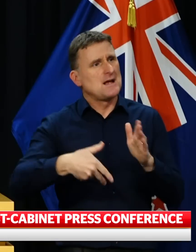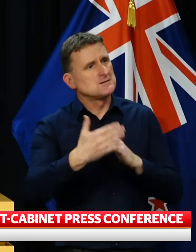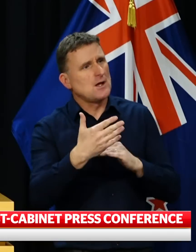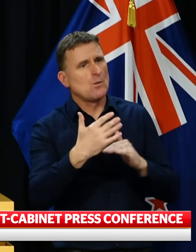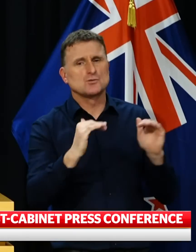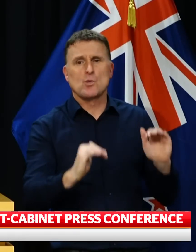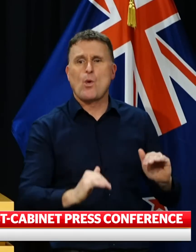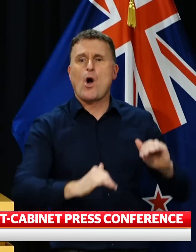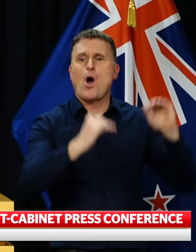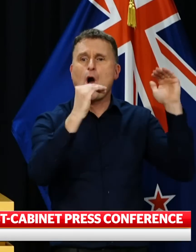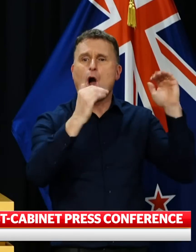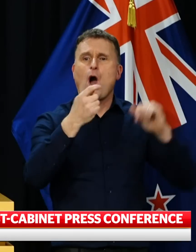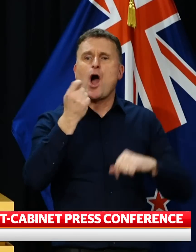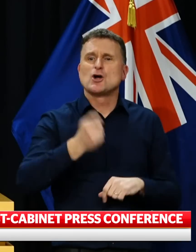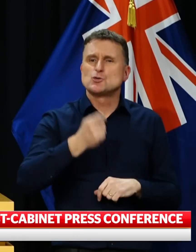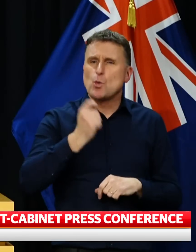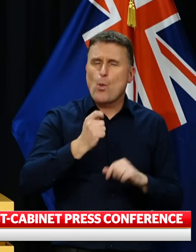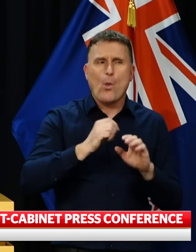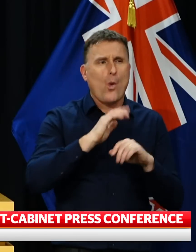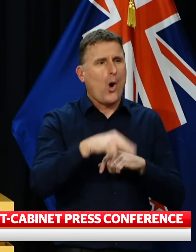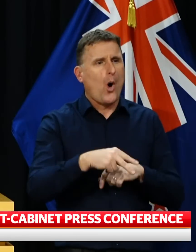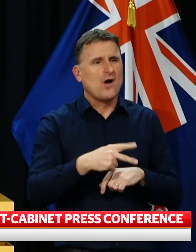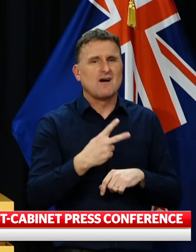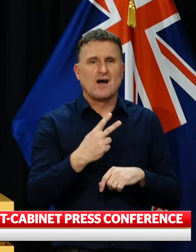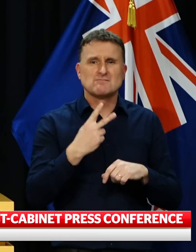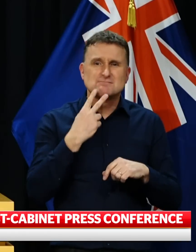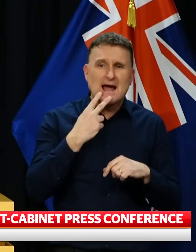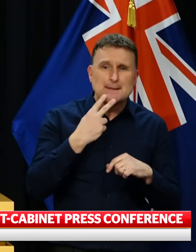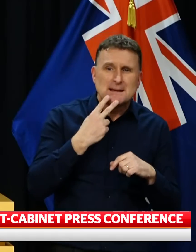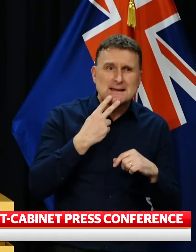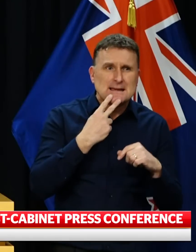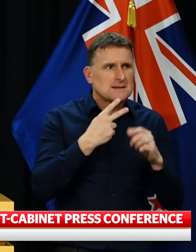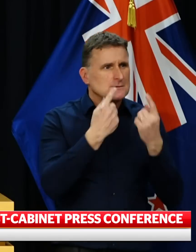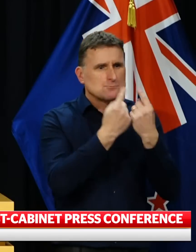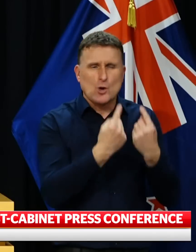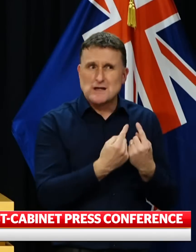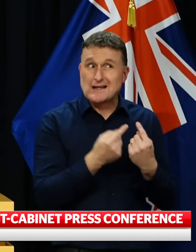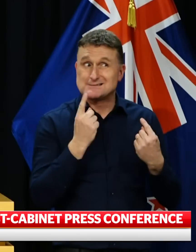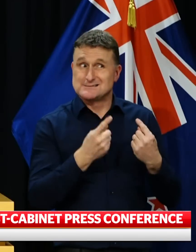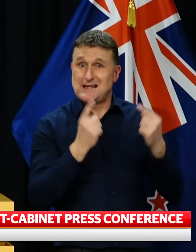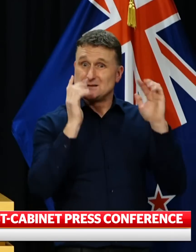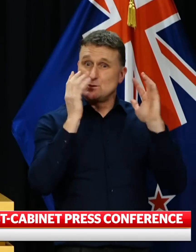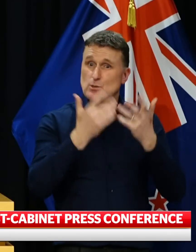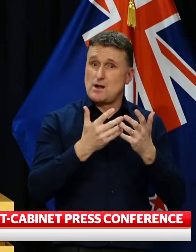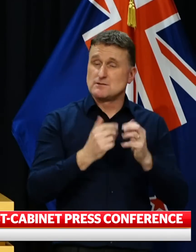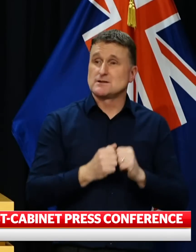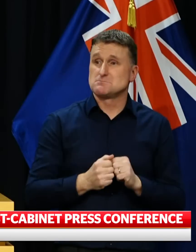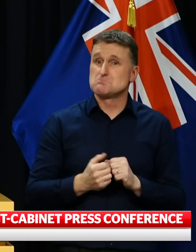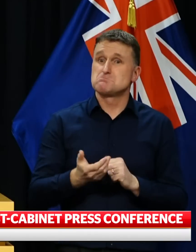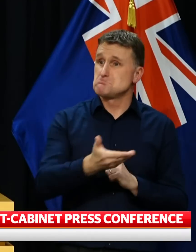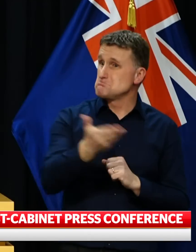maximum nicotine levels in vaping products by Alt New Zealand. Is this a concern for you? They're entitled to their day